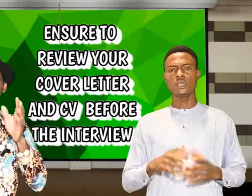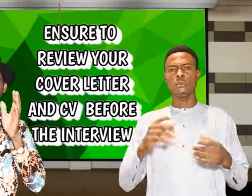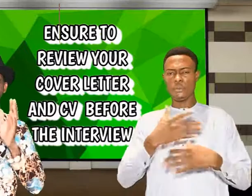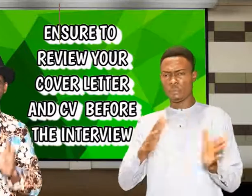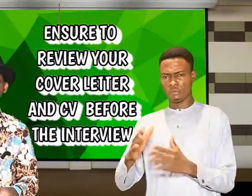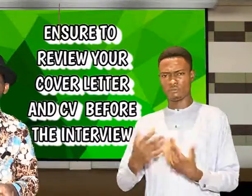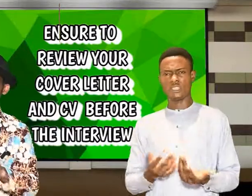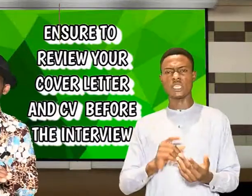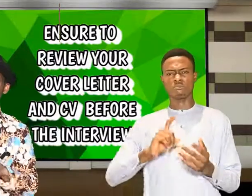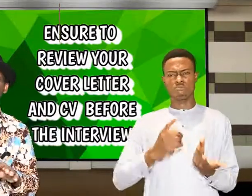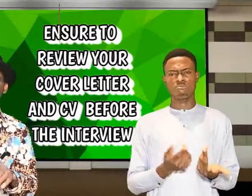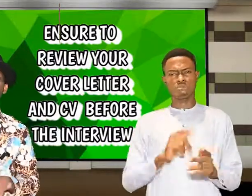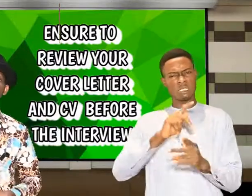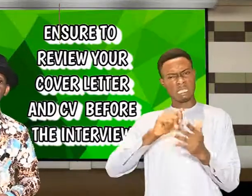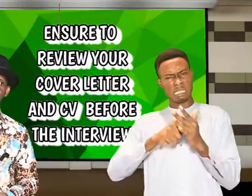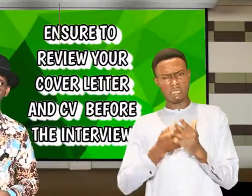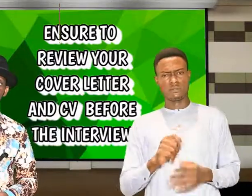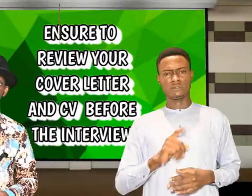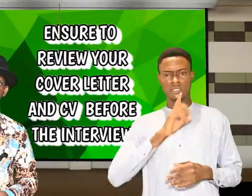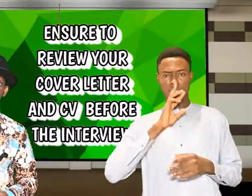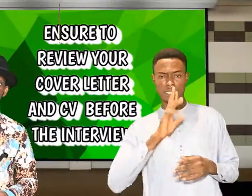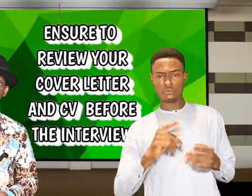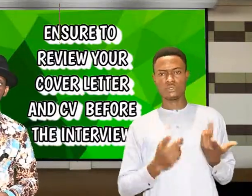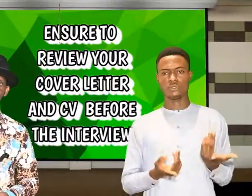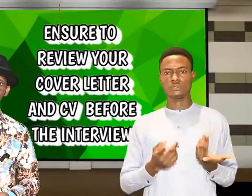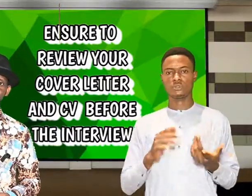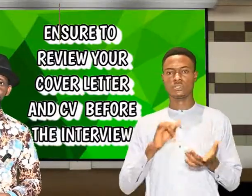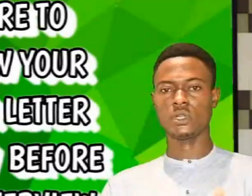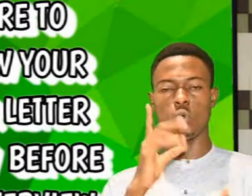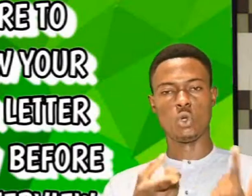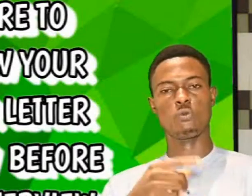kiss response that make your argument.